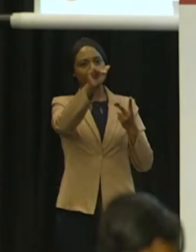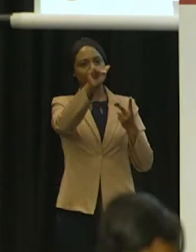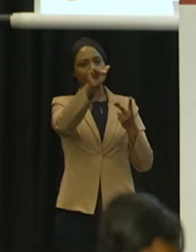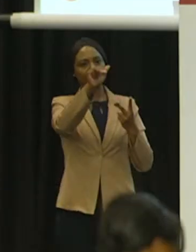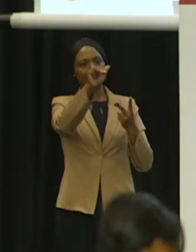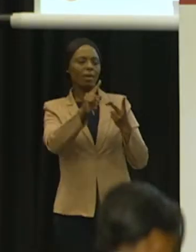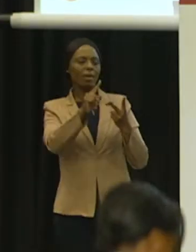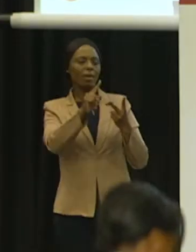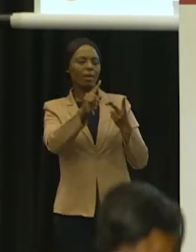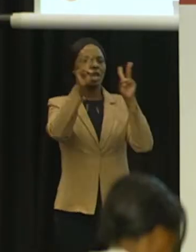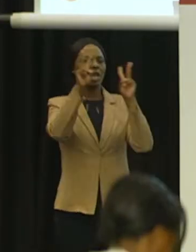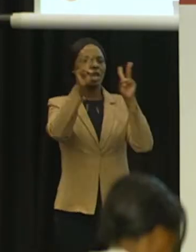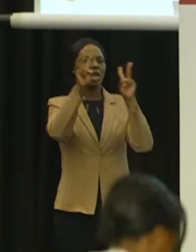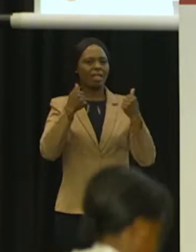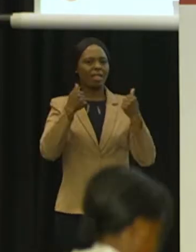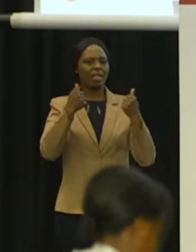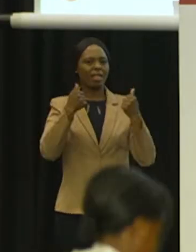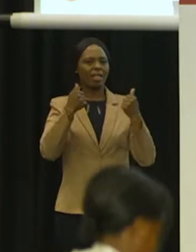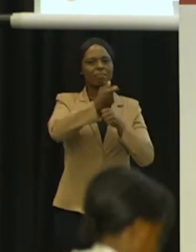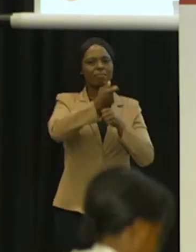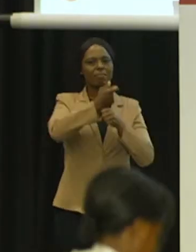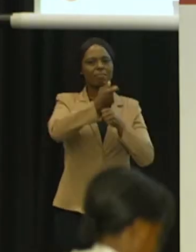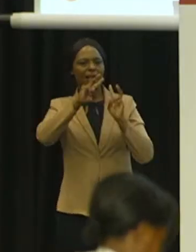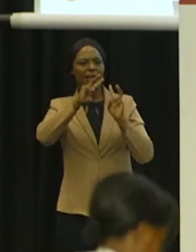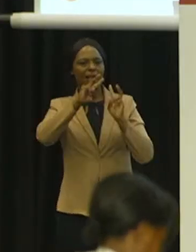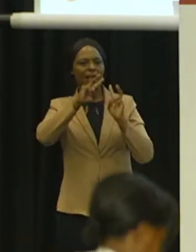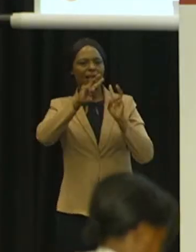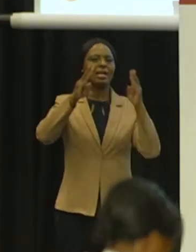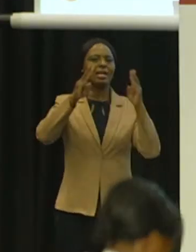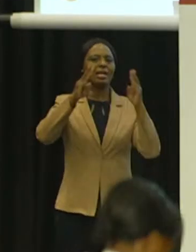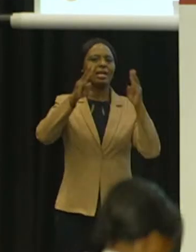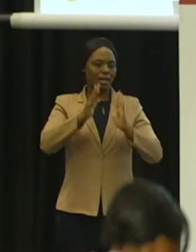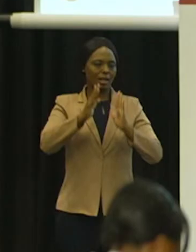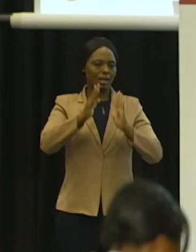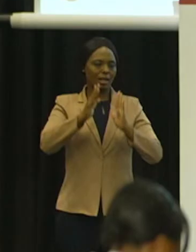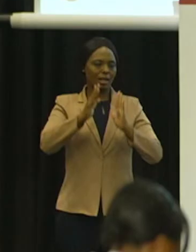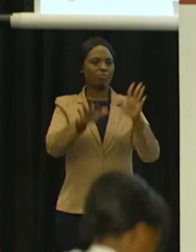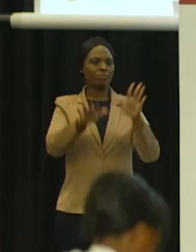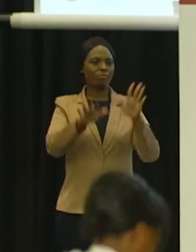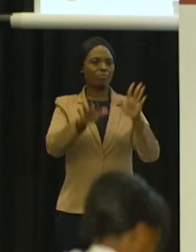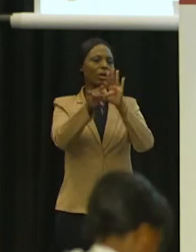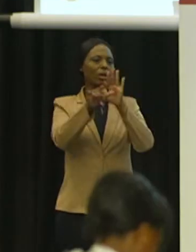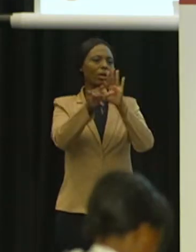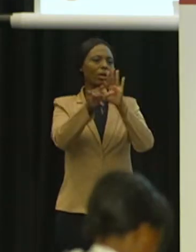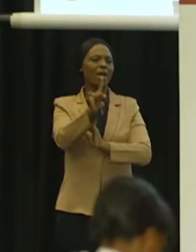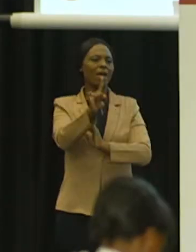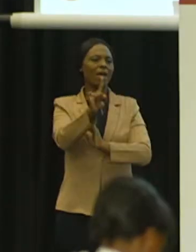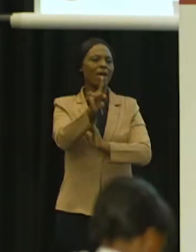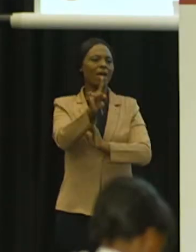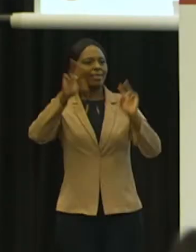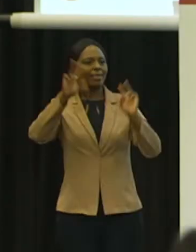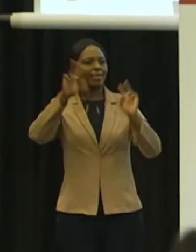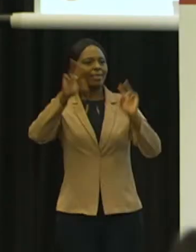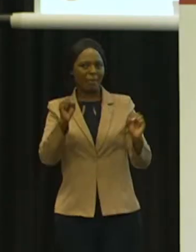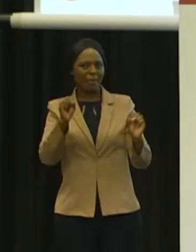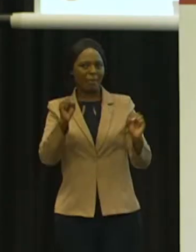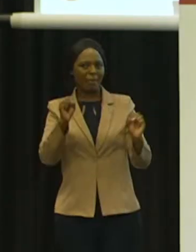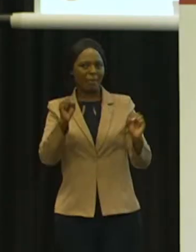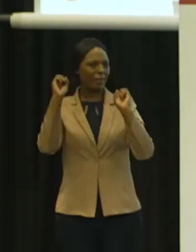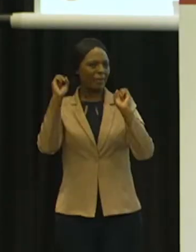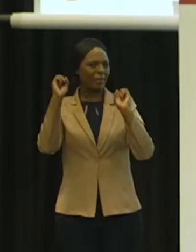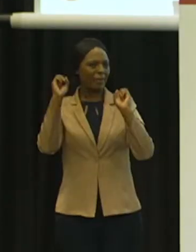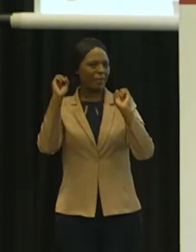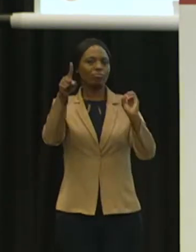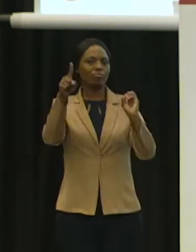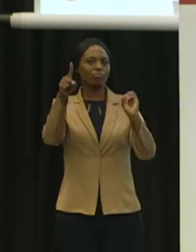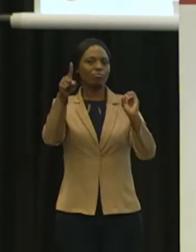products specialist. But what was clear to us is that we need to address certain issues that did not come up. And